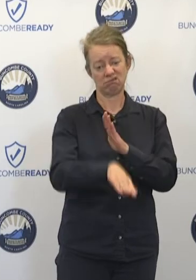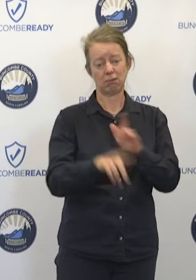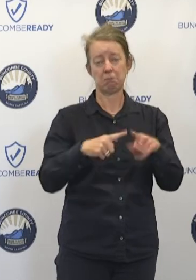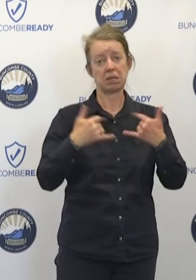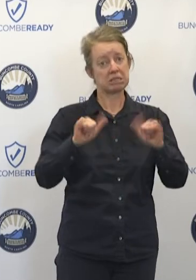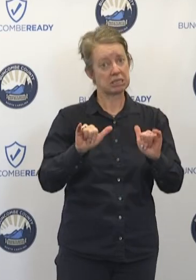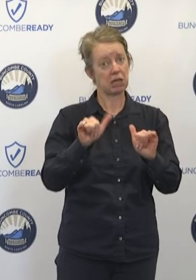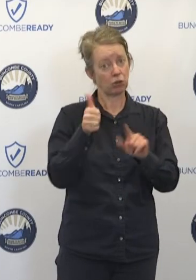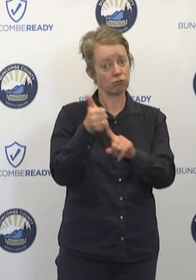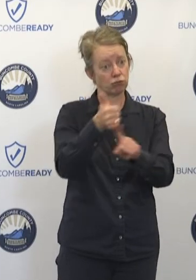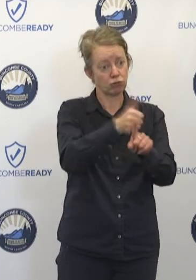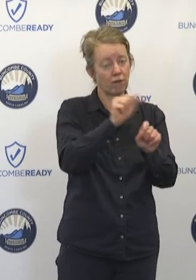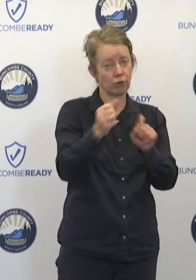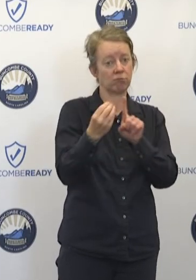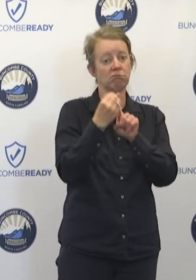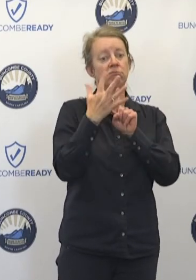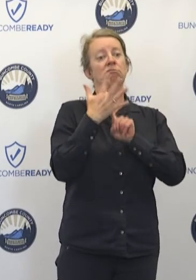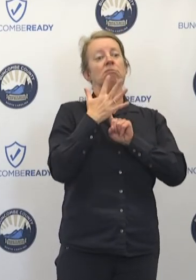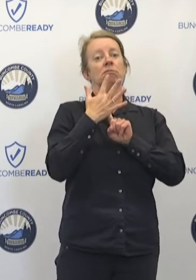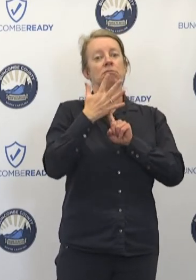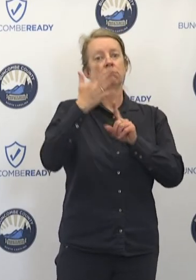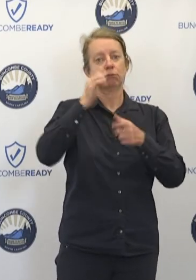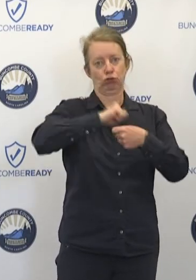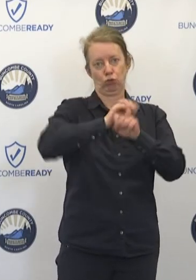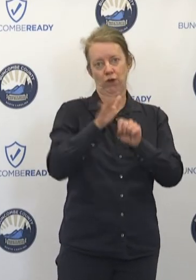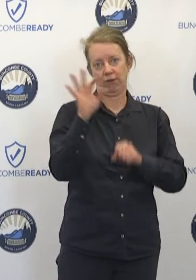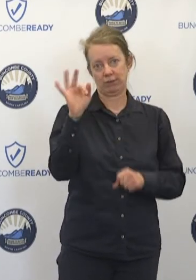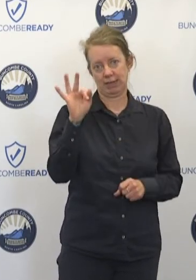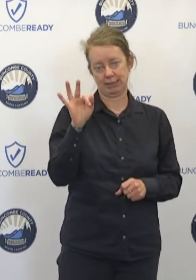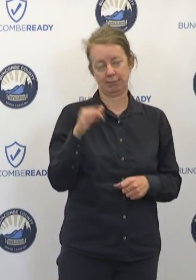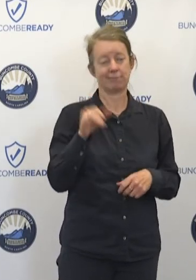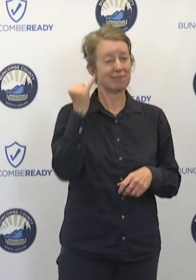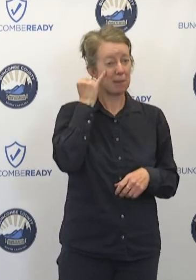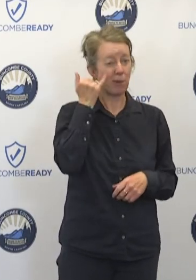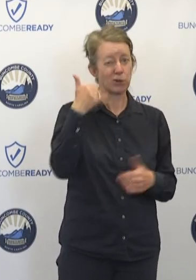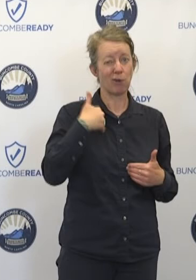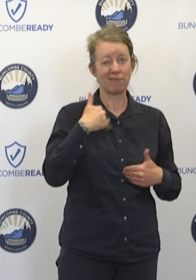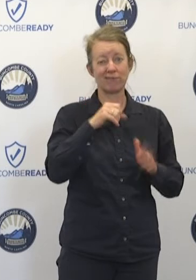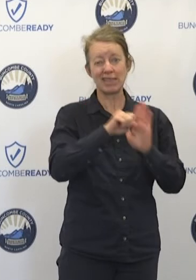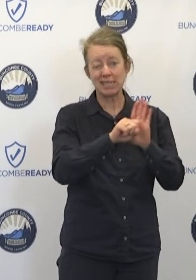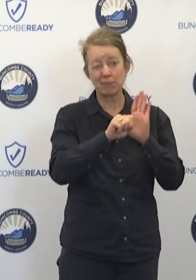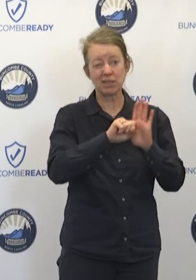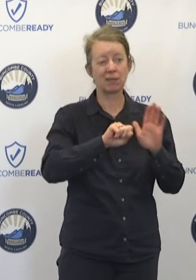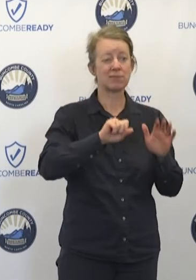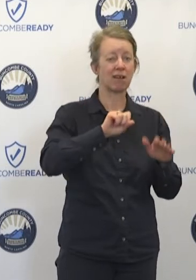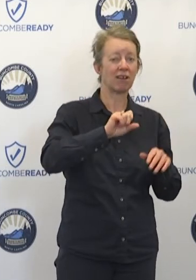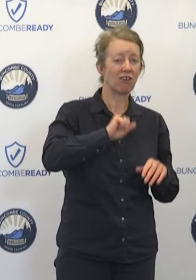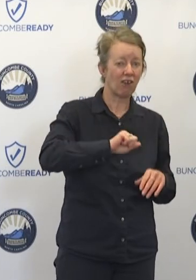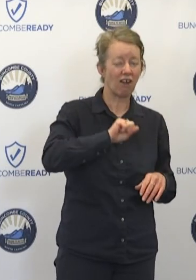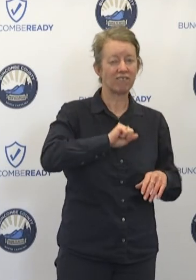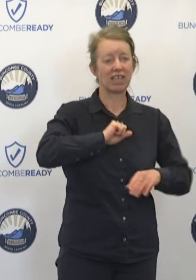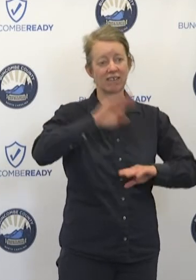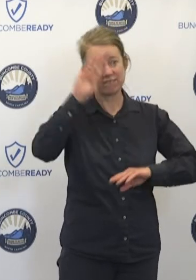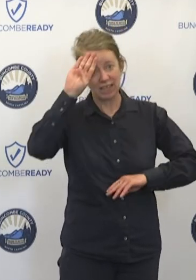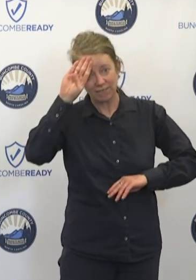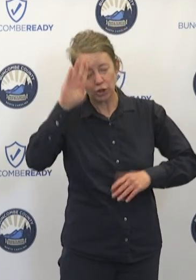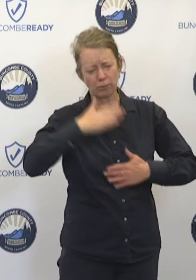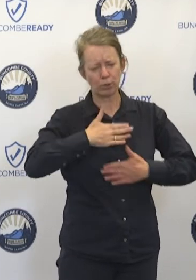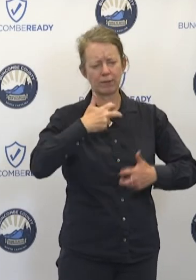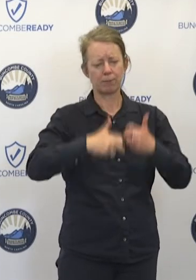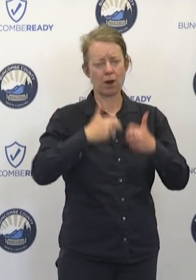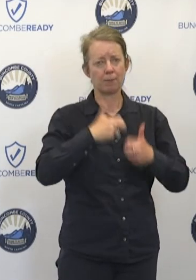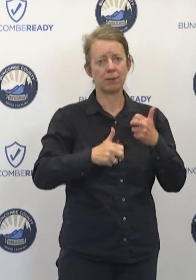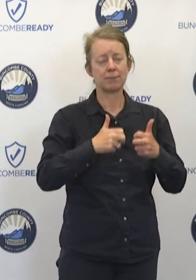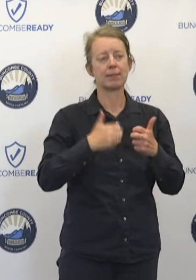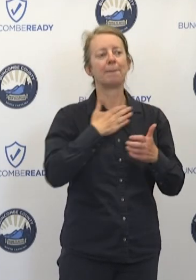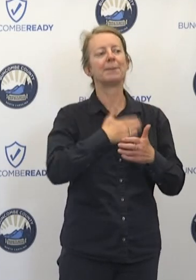to COVID-19. If you are having symptoms or believe you have been exposed to COVID-19, please seek out